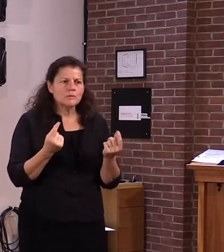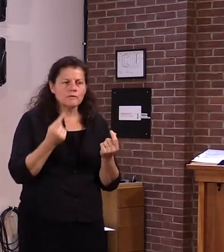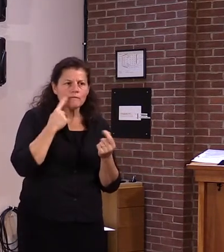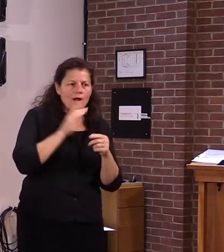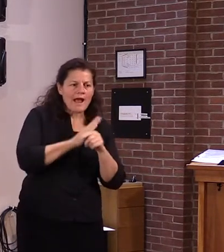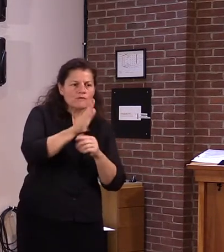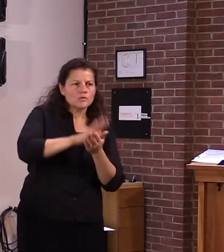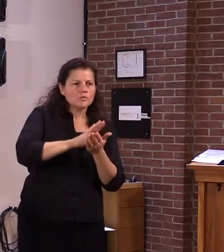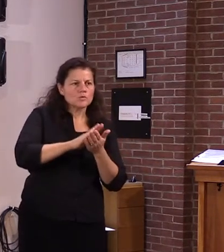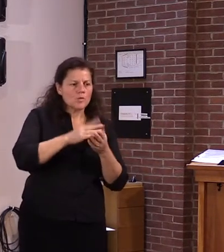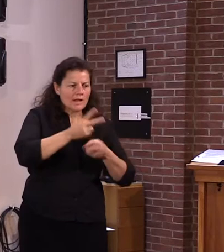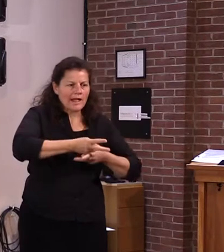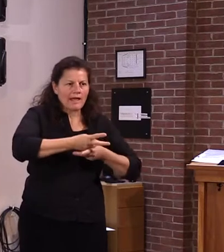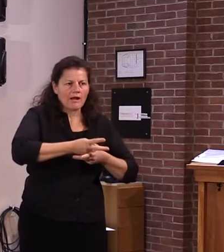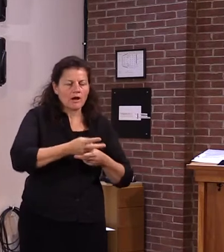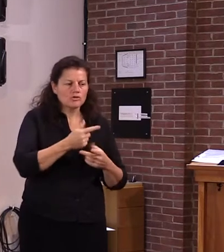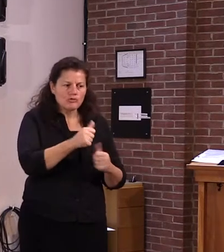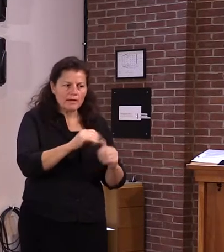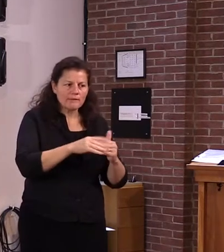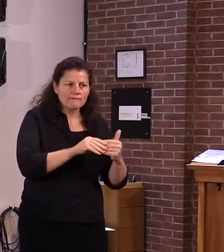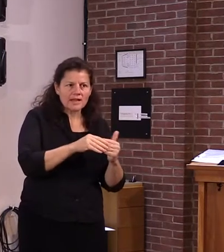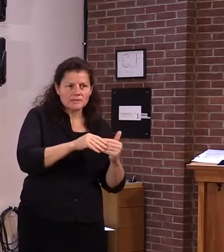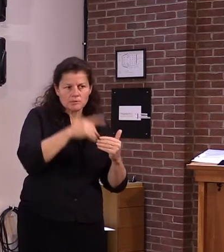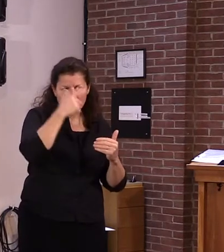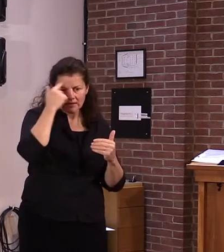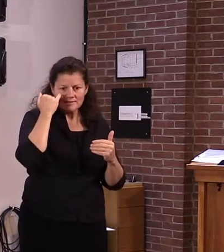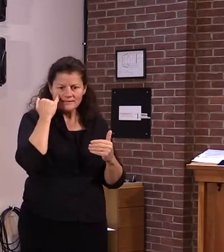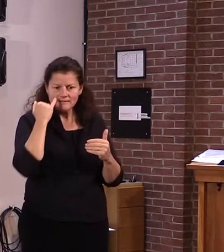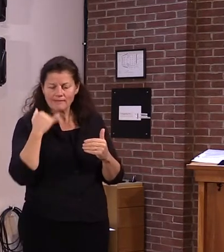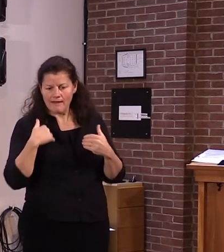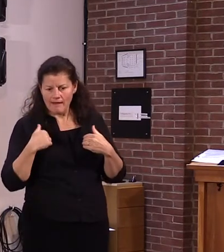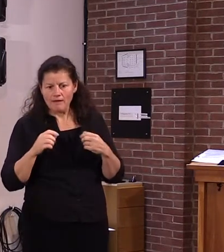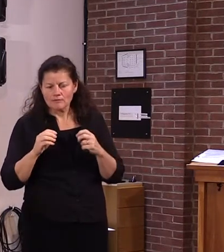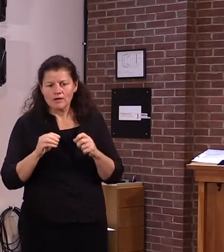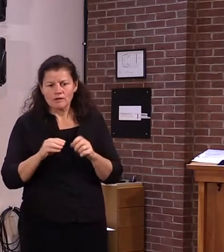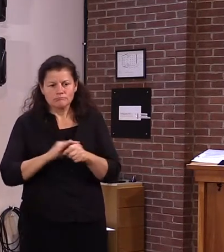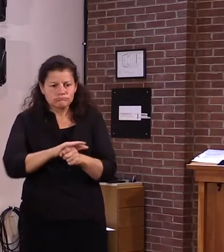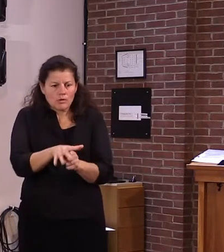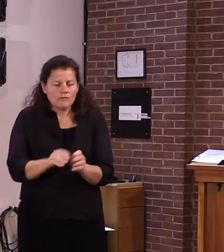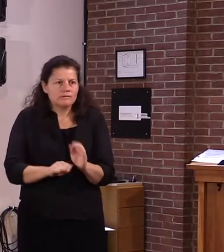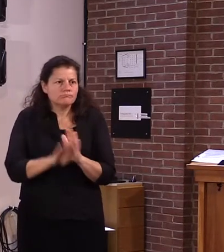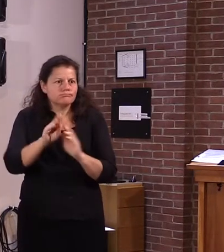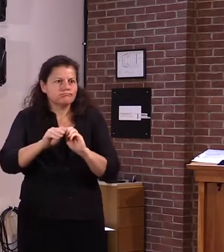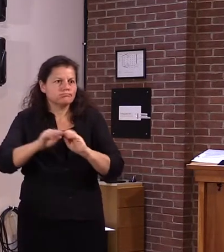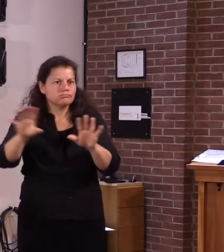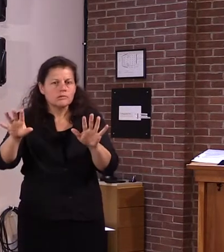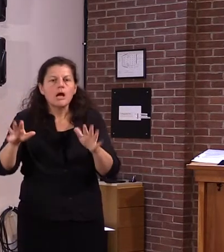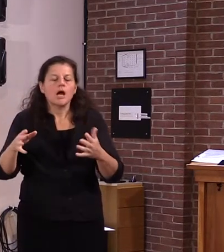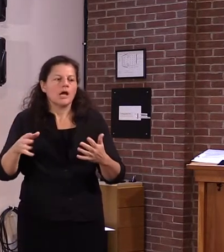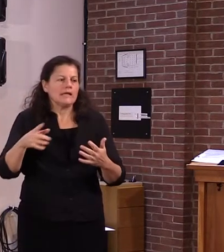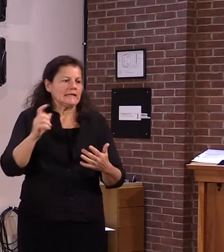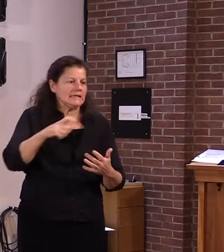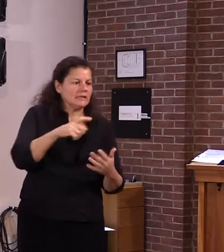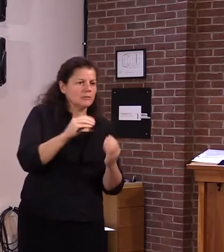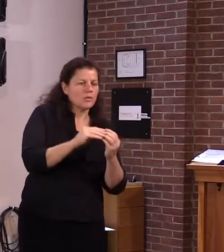as flexible as possible in case there is a surge or in case there is something that happens